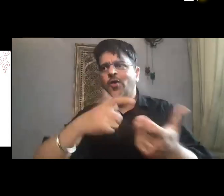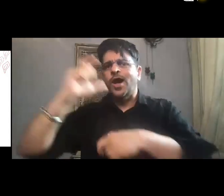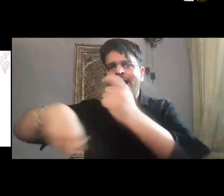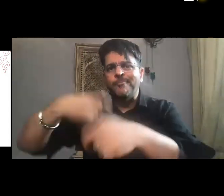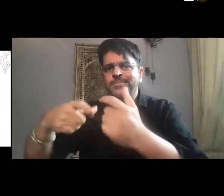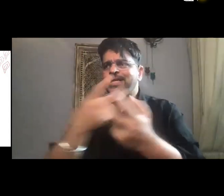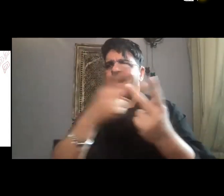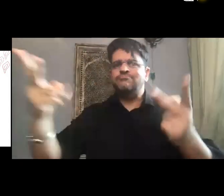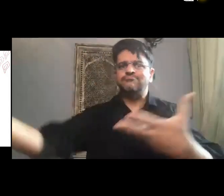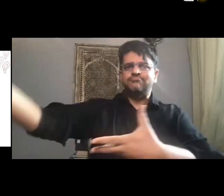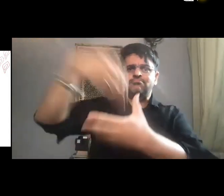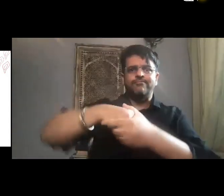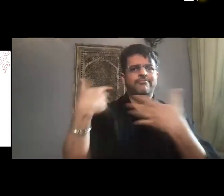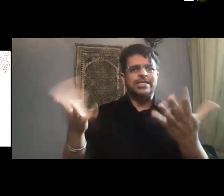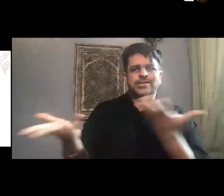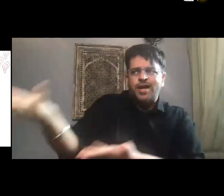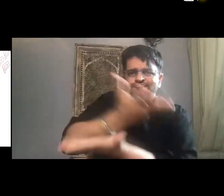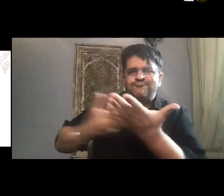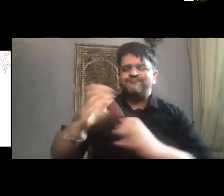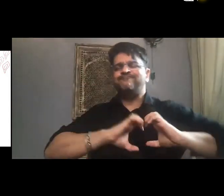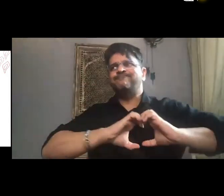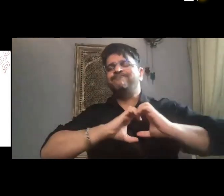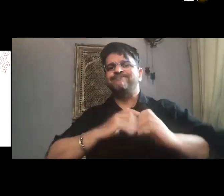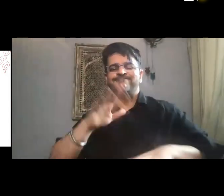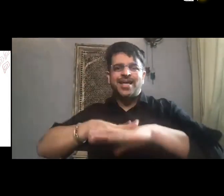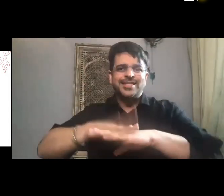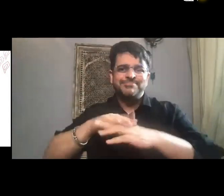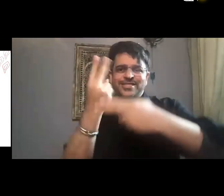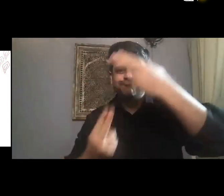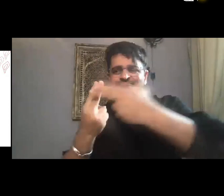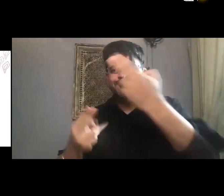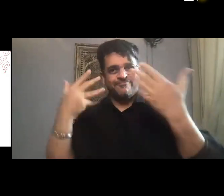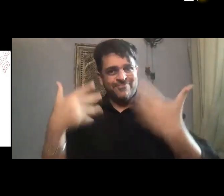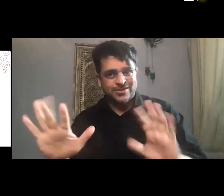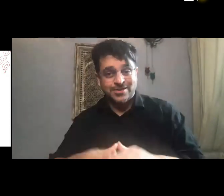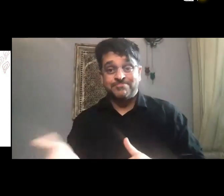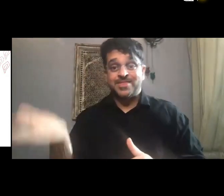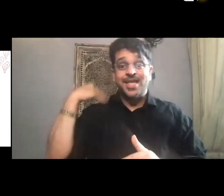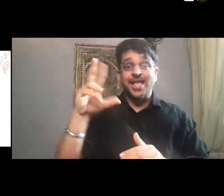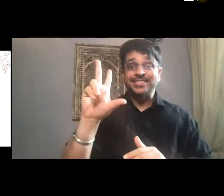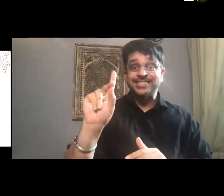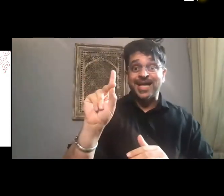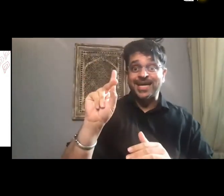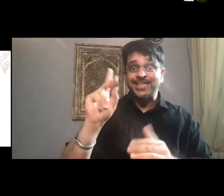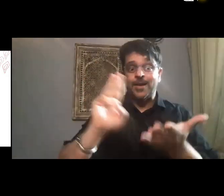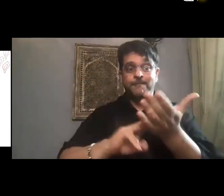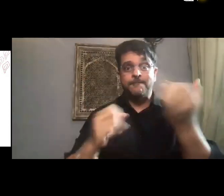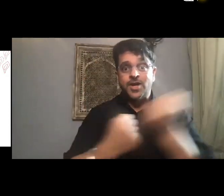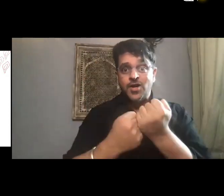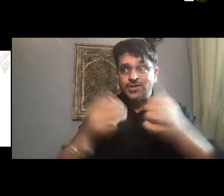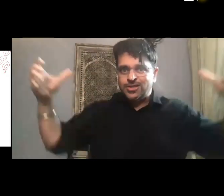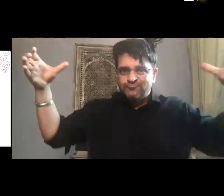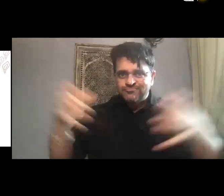leaders, NGOs, companies, different people coming together. We've had great discussions about heart, why our heart is into it.